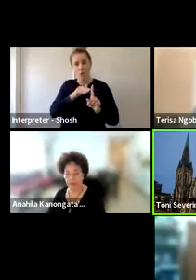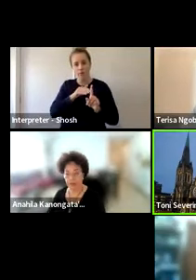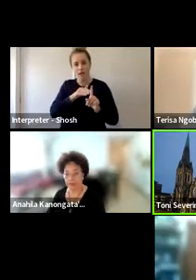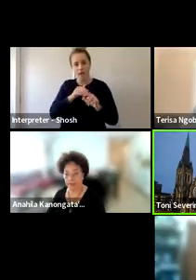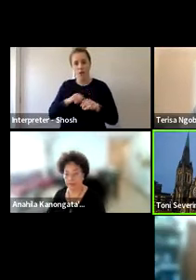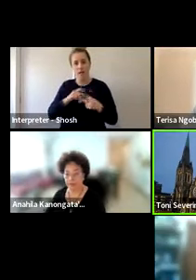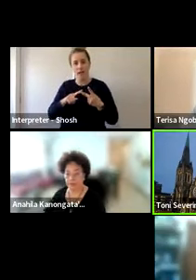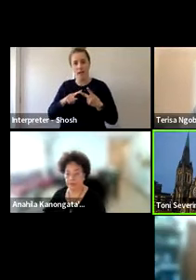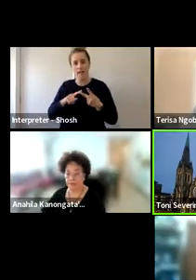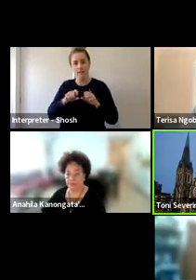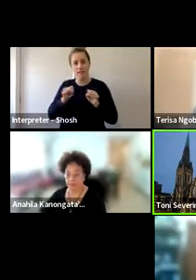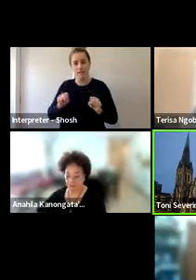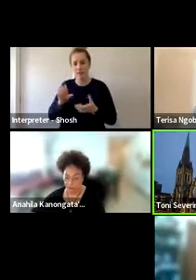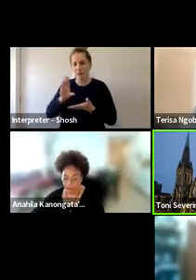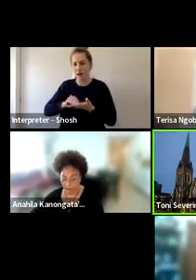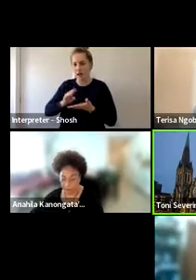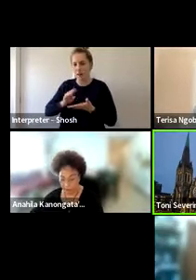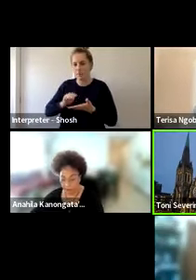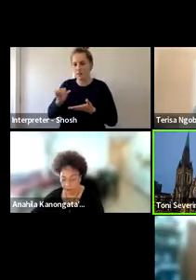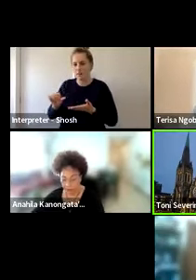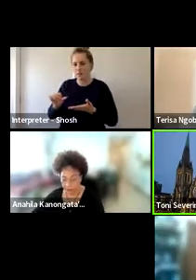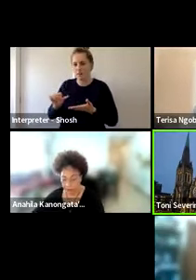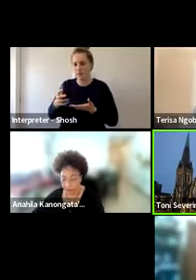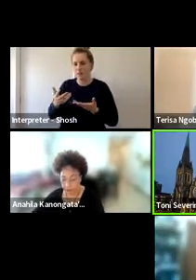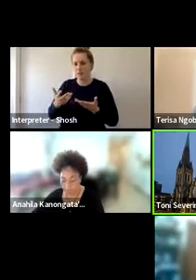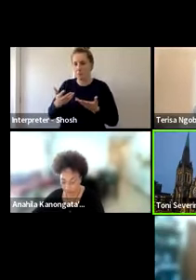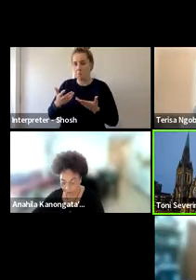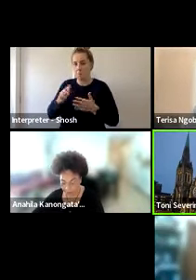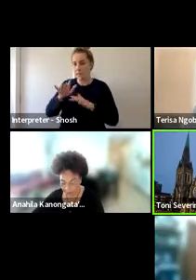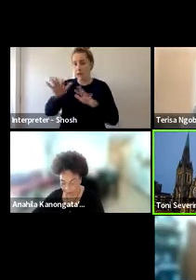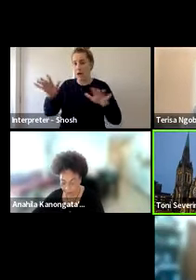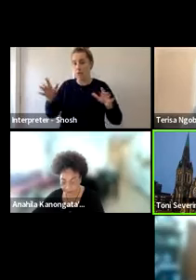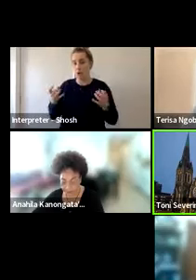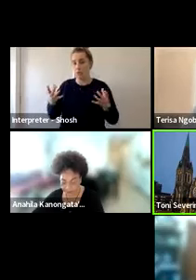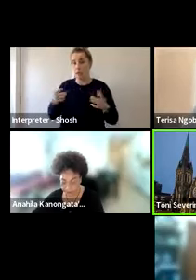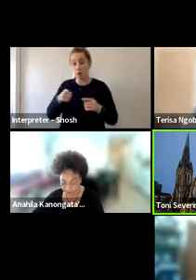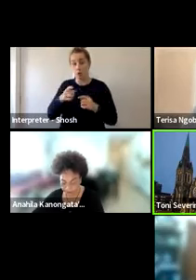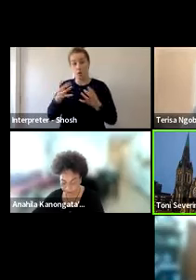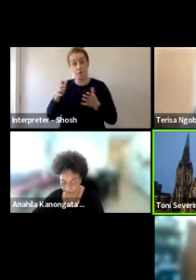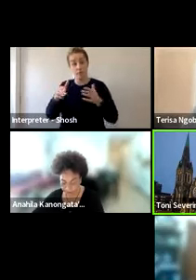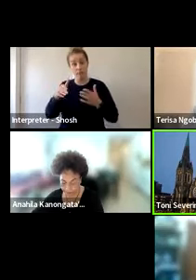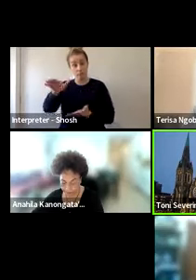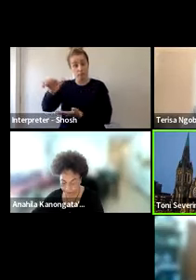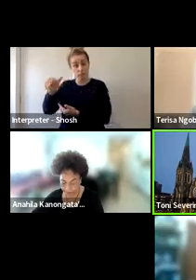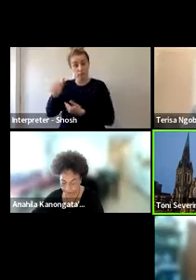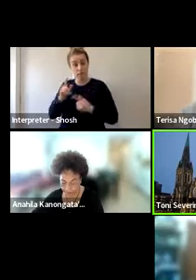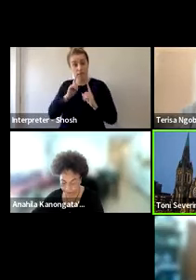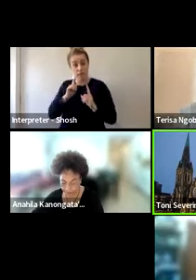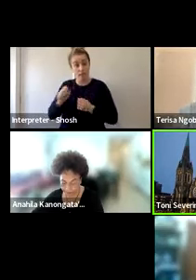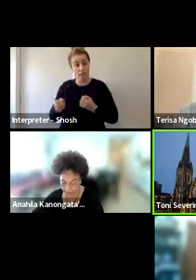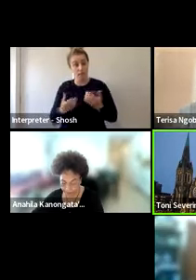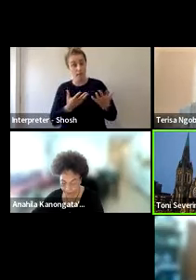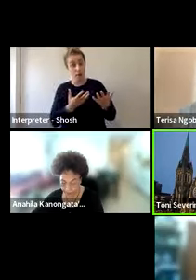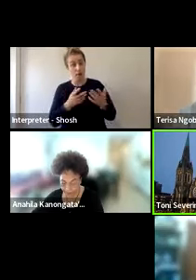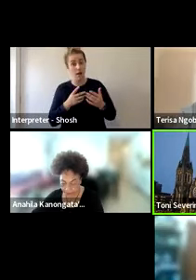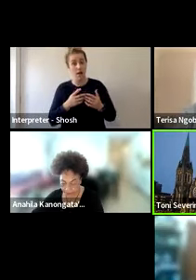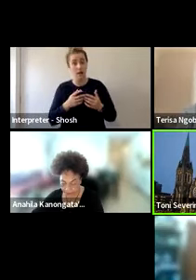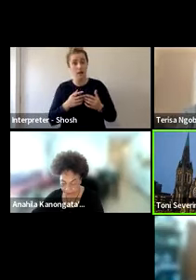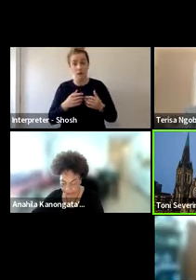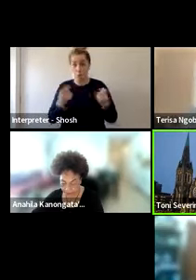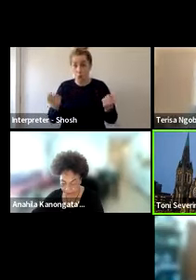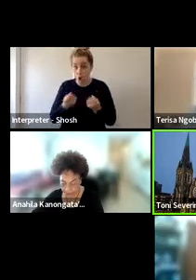and a system I'm assuming that's already out there. And so you're already gathering data and supplying it. How well is